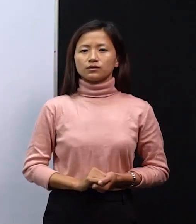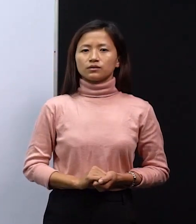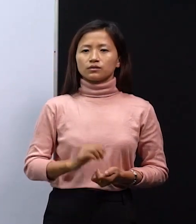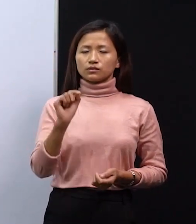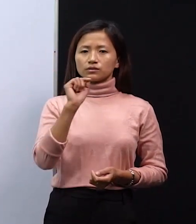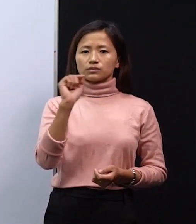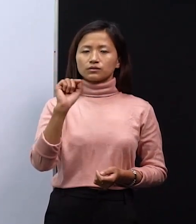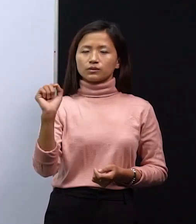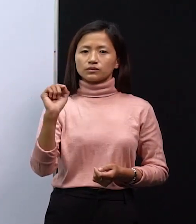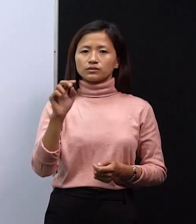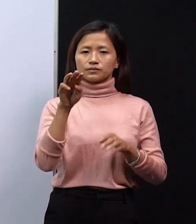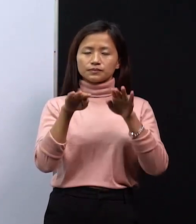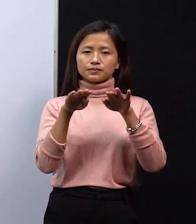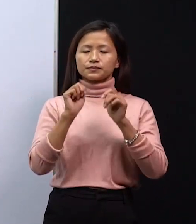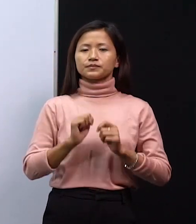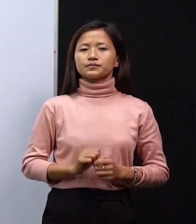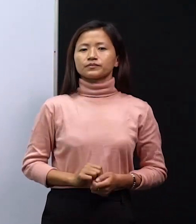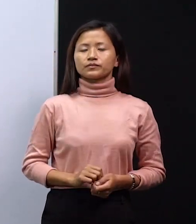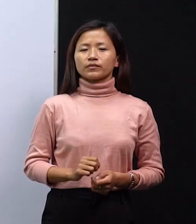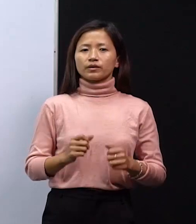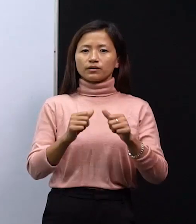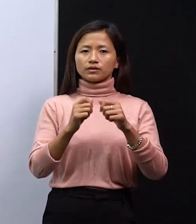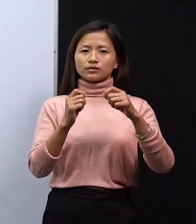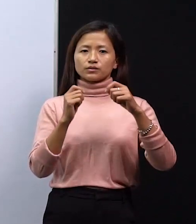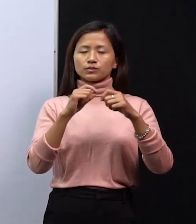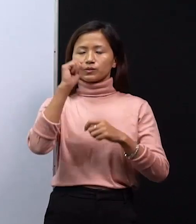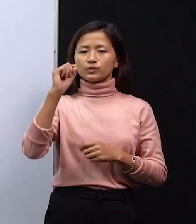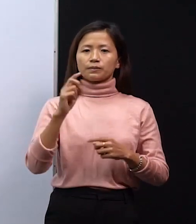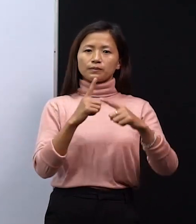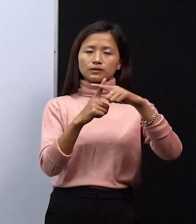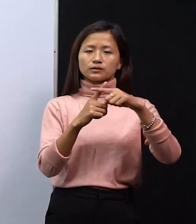is equal to a square plus b square